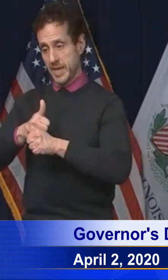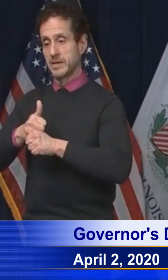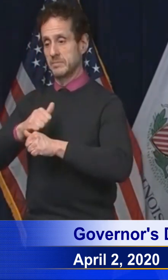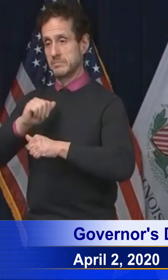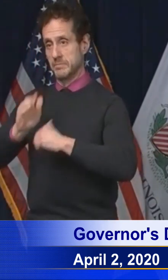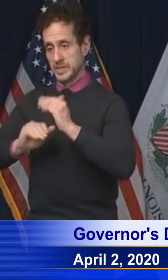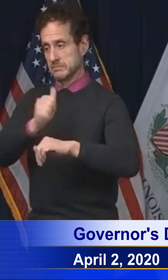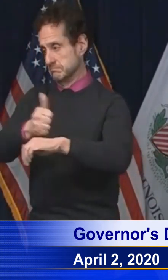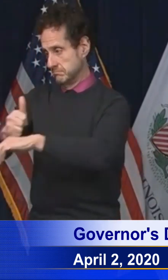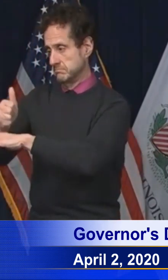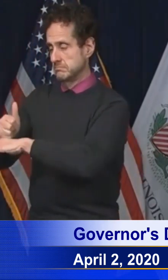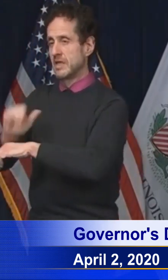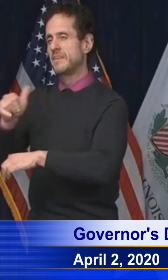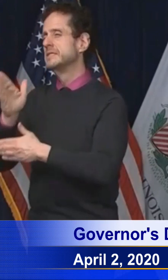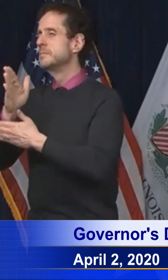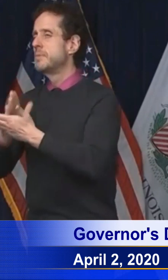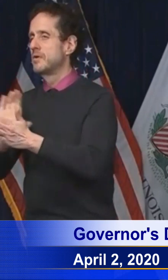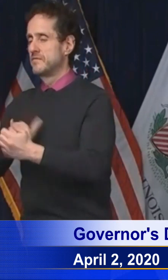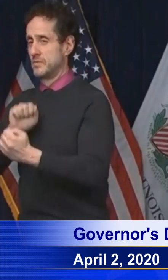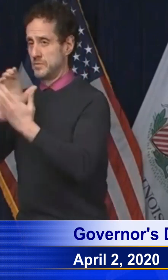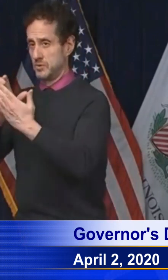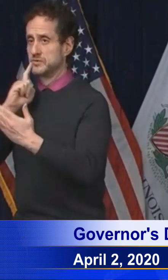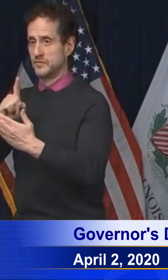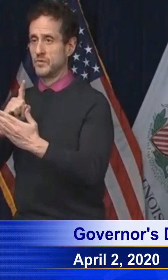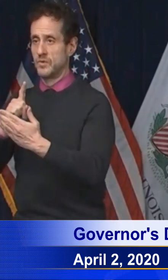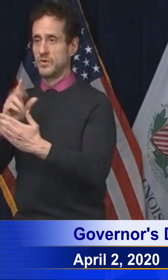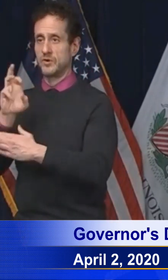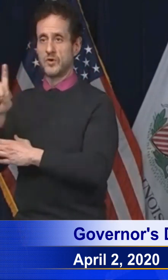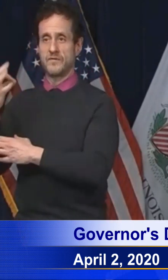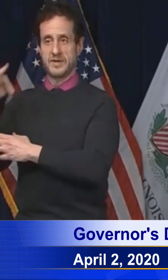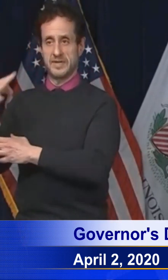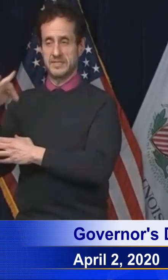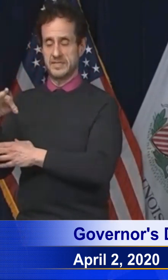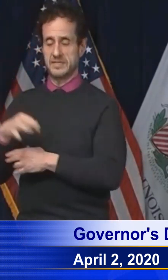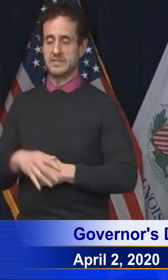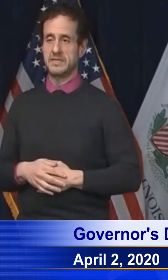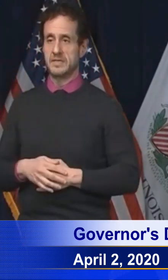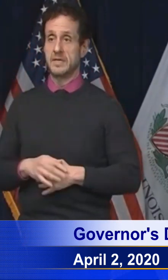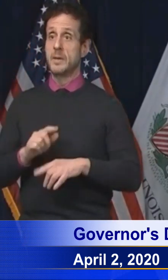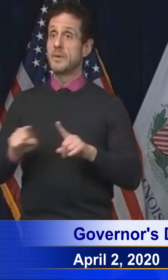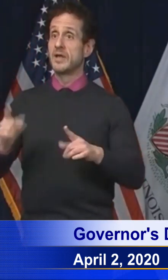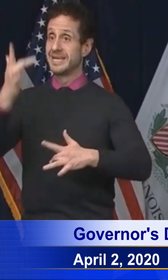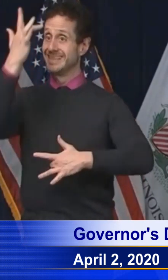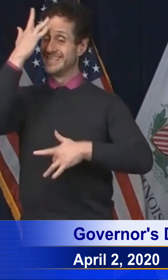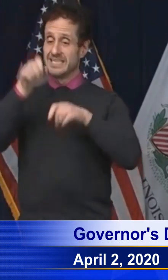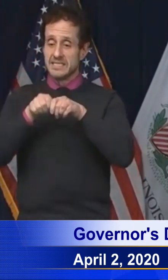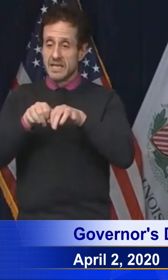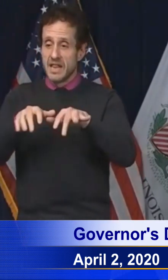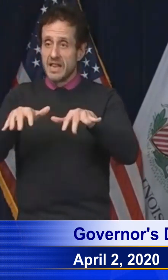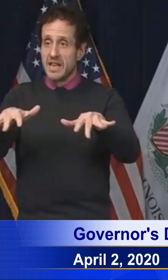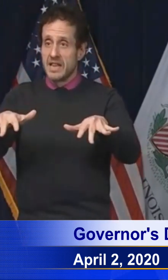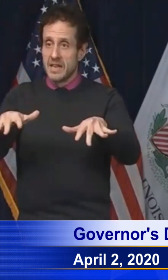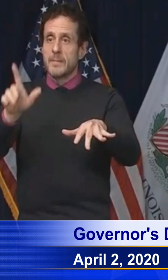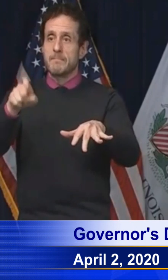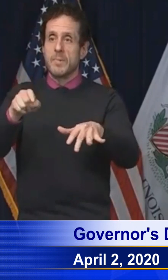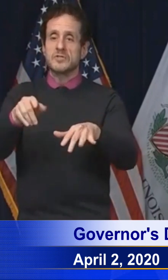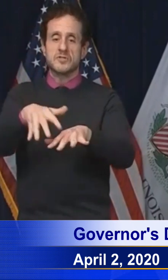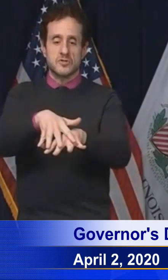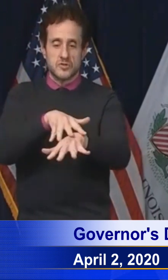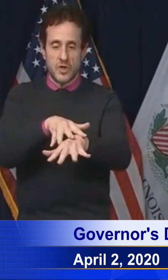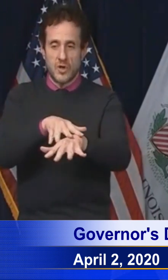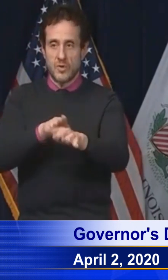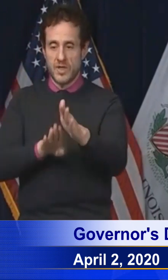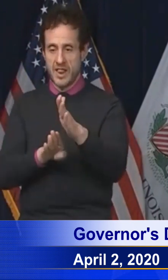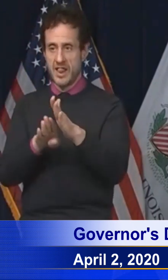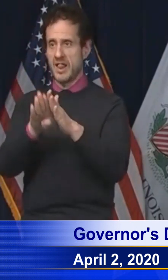to COVID-19. We also must slow the spread of the virus. If we don't, there could